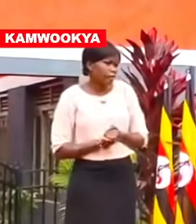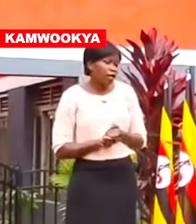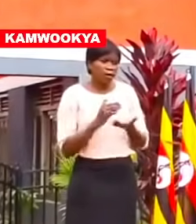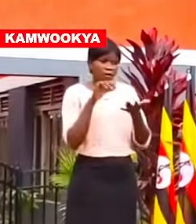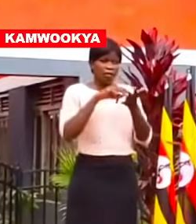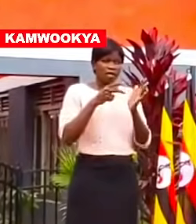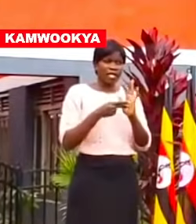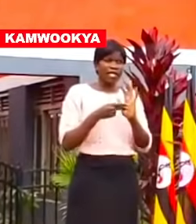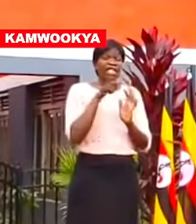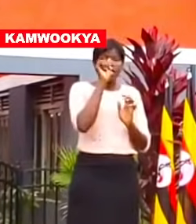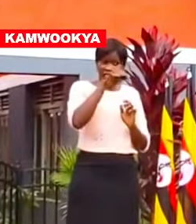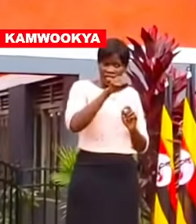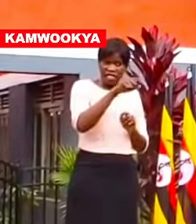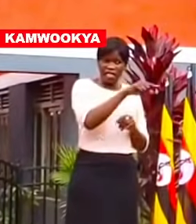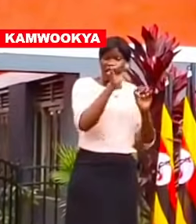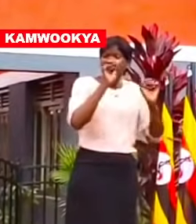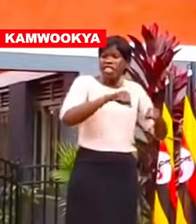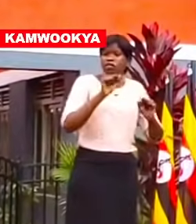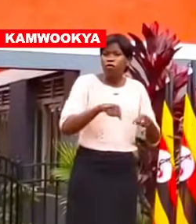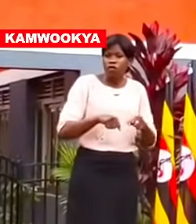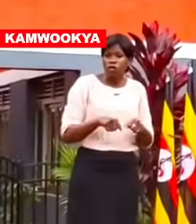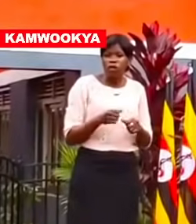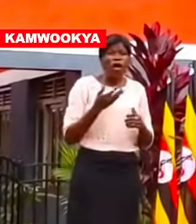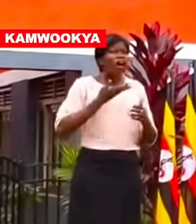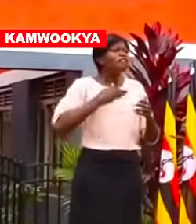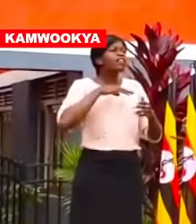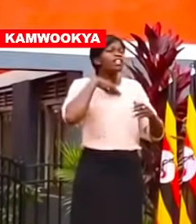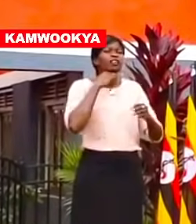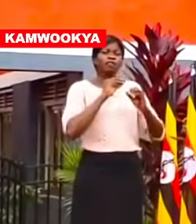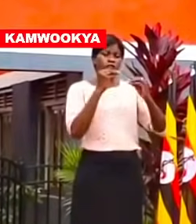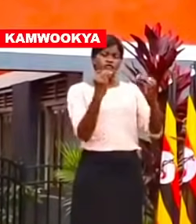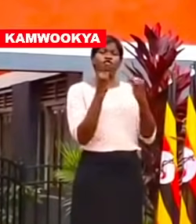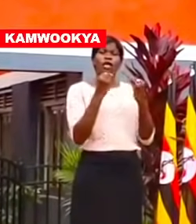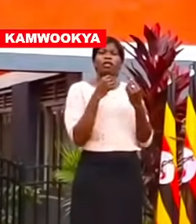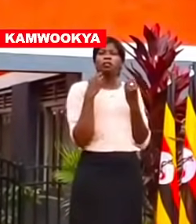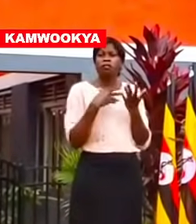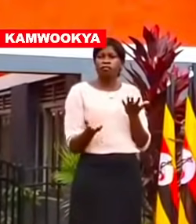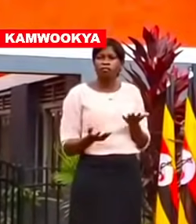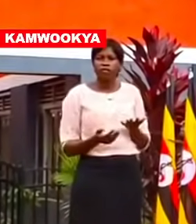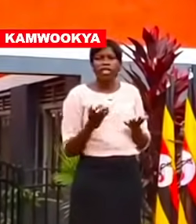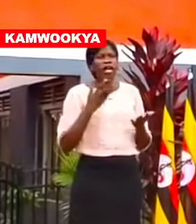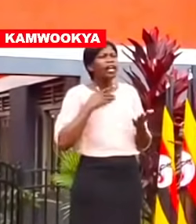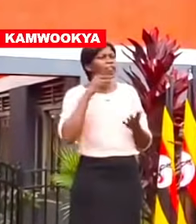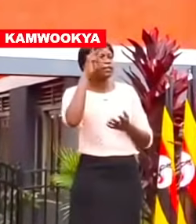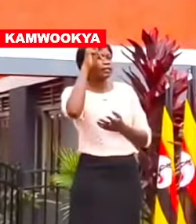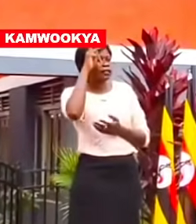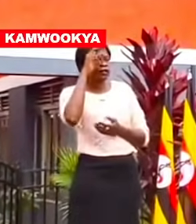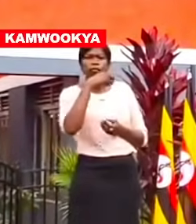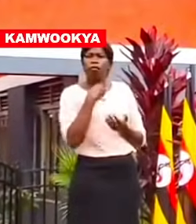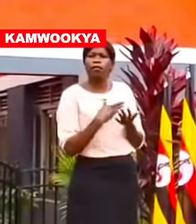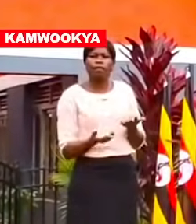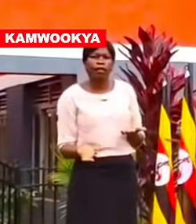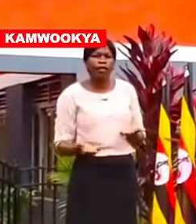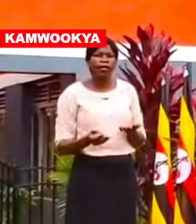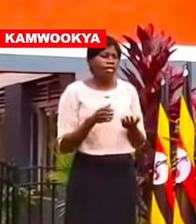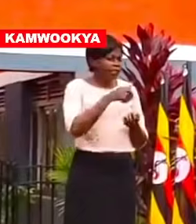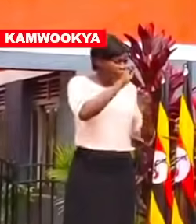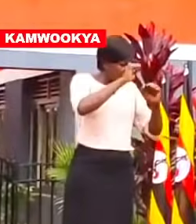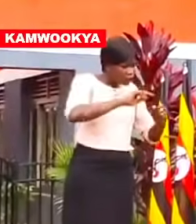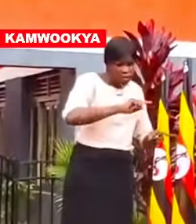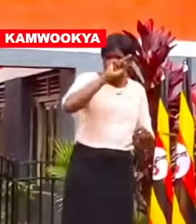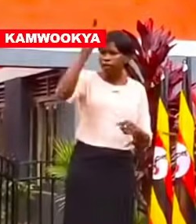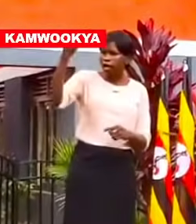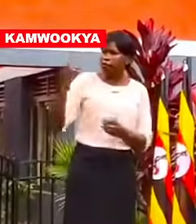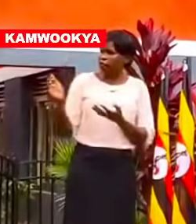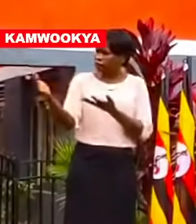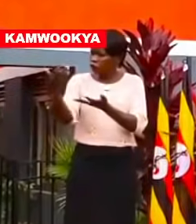very possible majority of these operatives are not adequately trained. Majority of our officers who are meant to go out there, gather information,